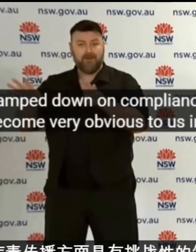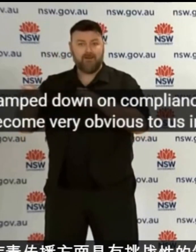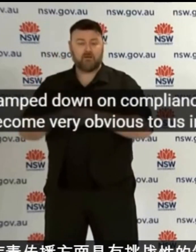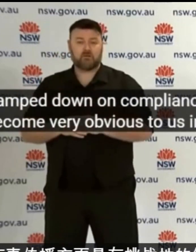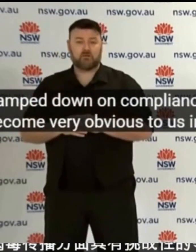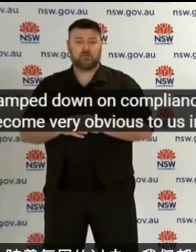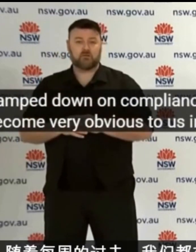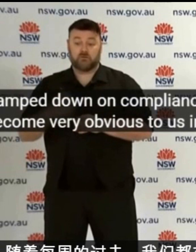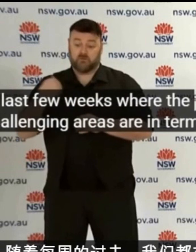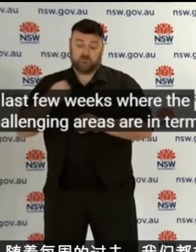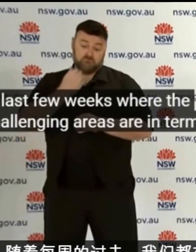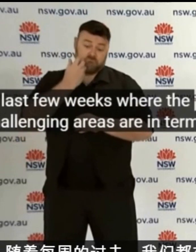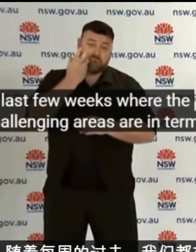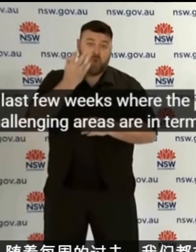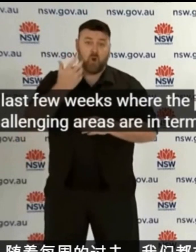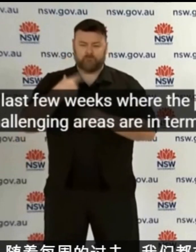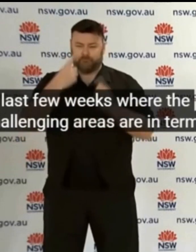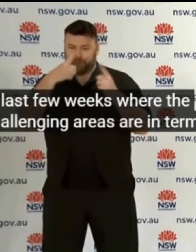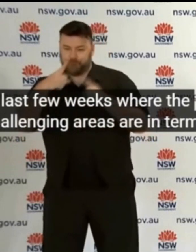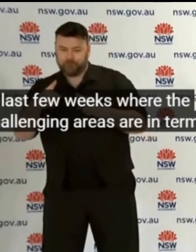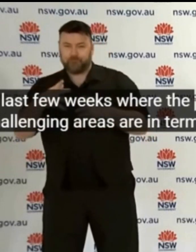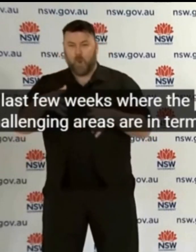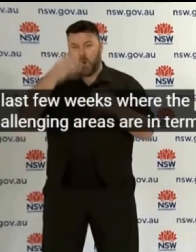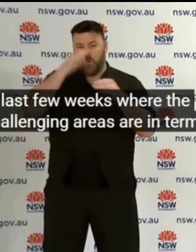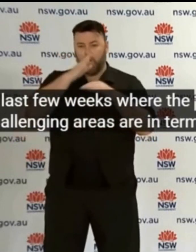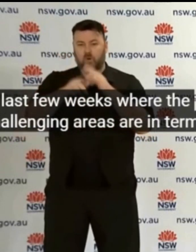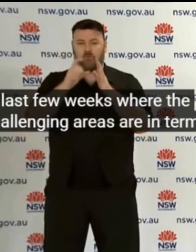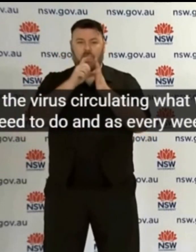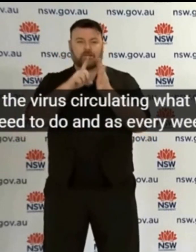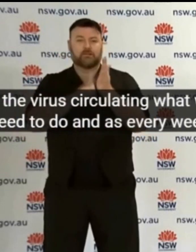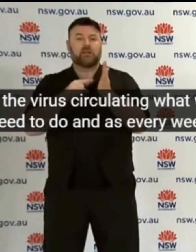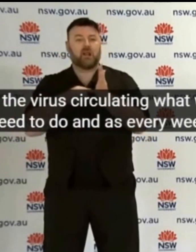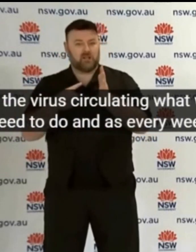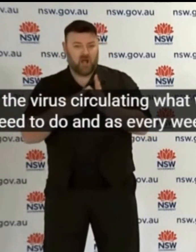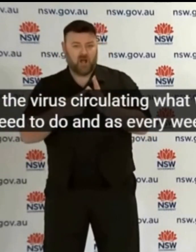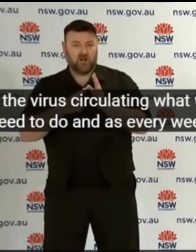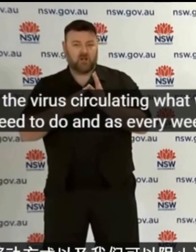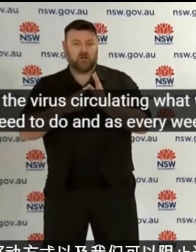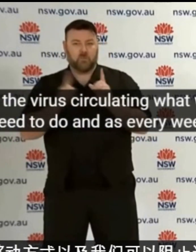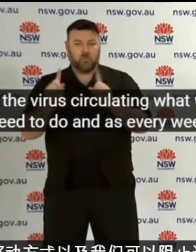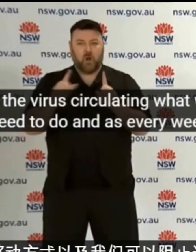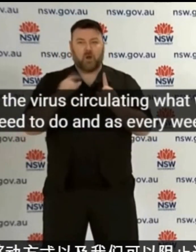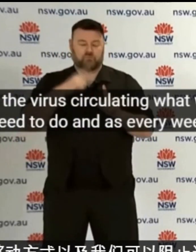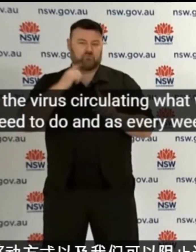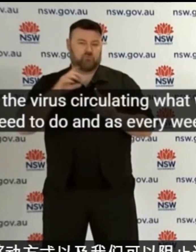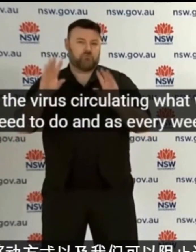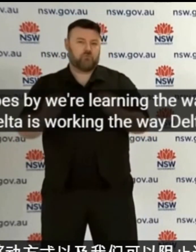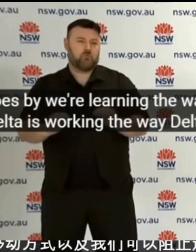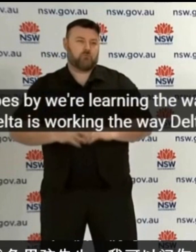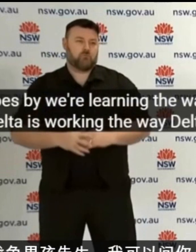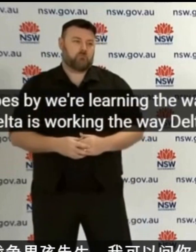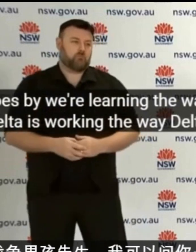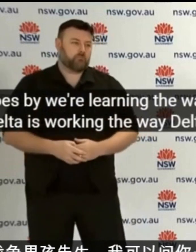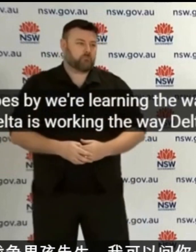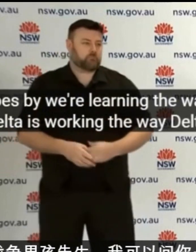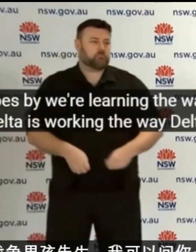learning the way Delta is working, the way Delta is moving, and the way in which we can stem that tide. Mr. Warboys, can I ask you... Question.